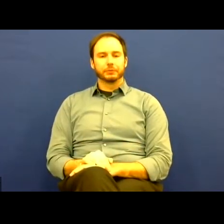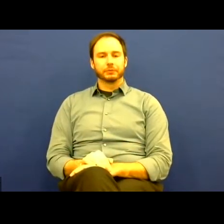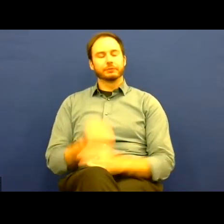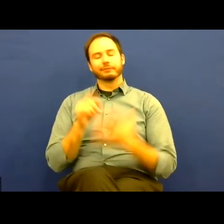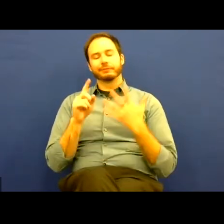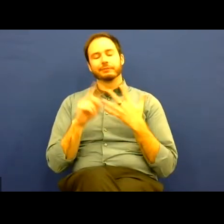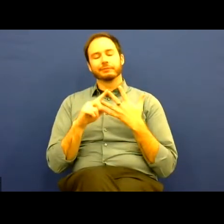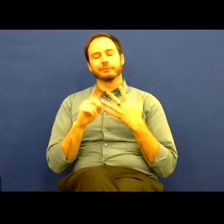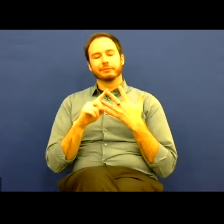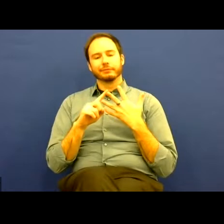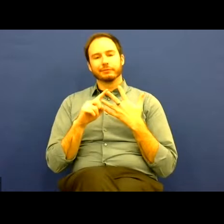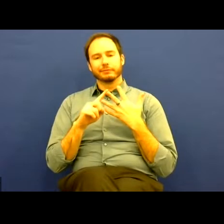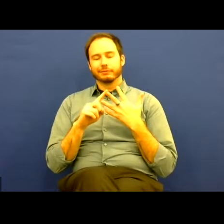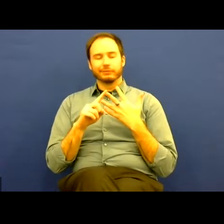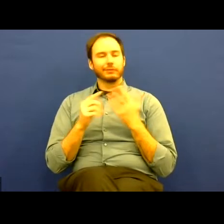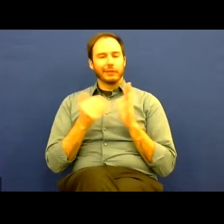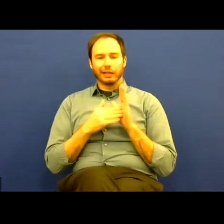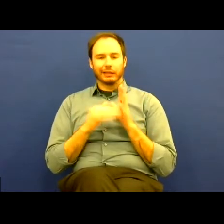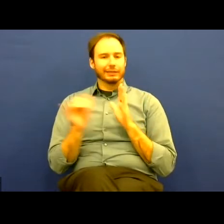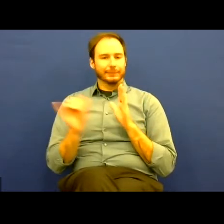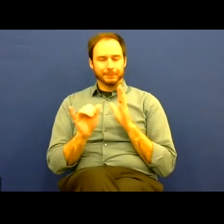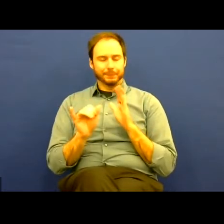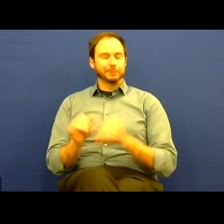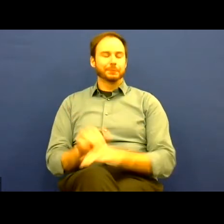So again, largely done.